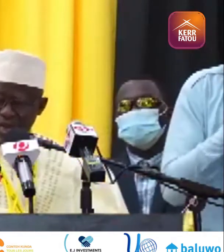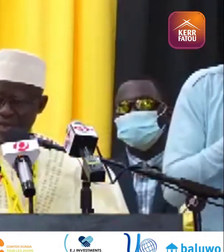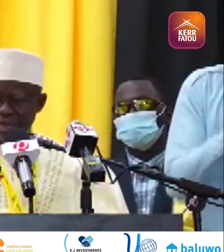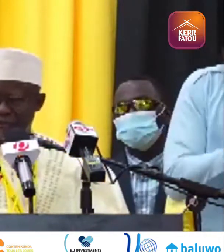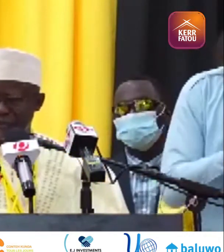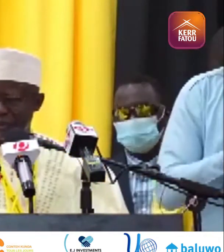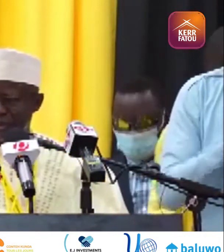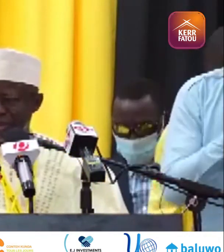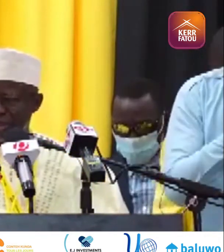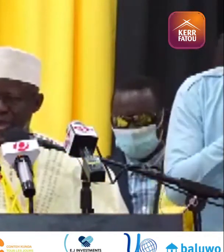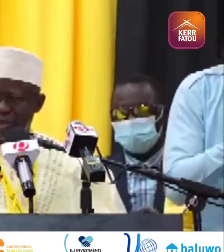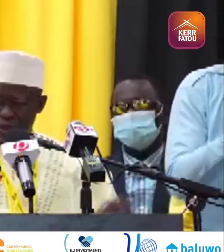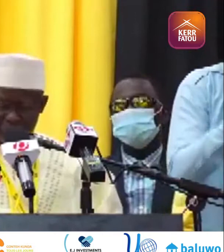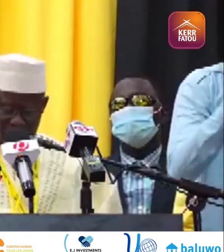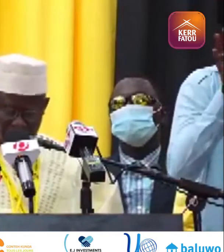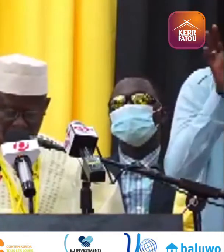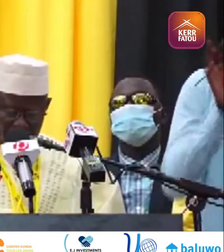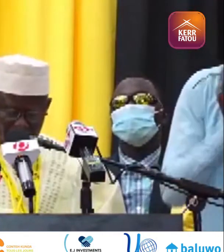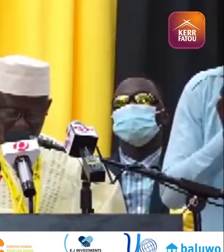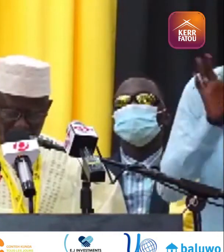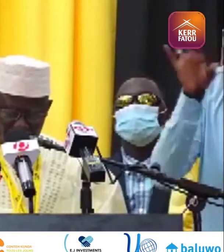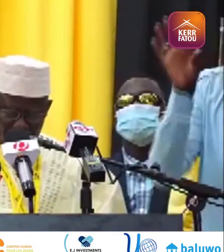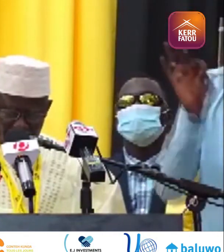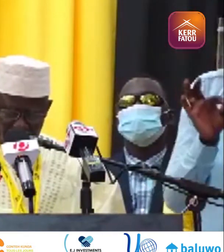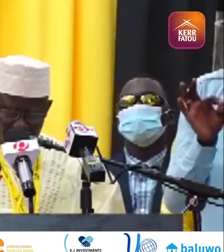I'm being selective to